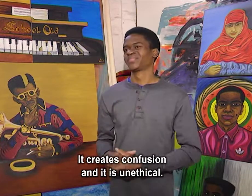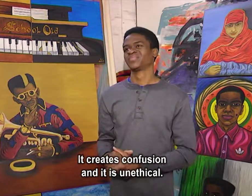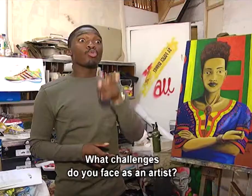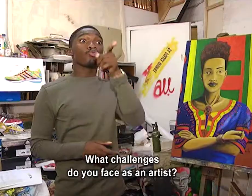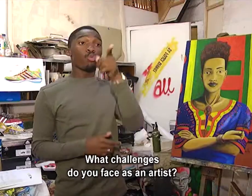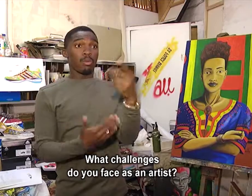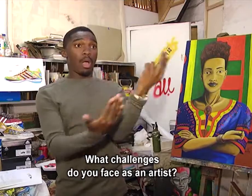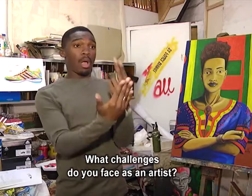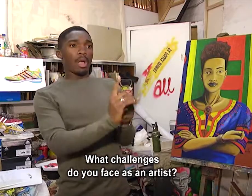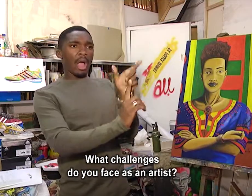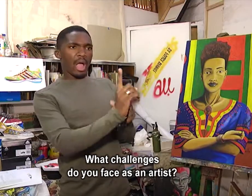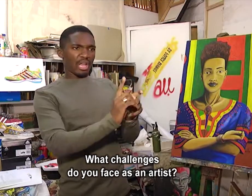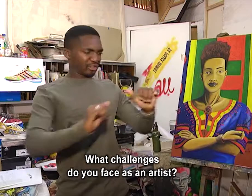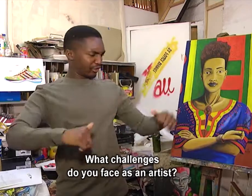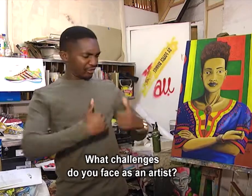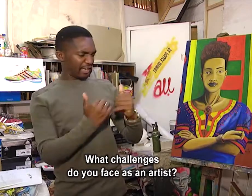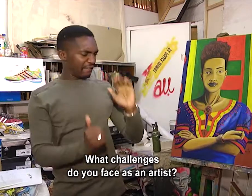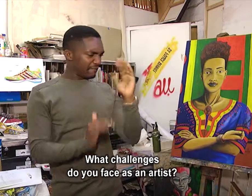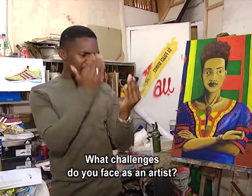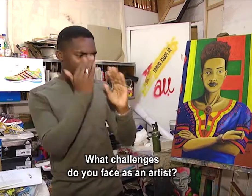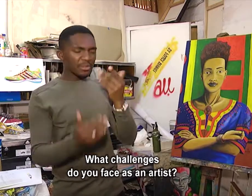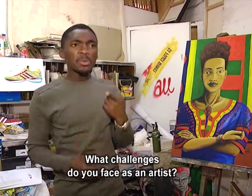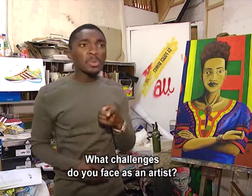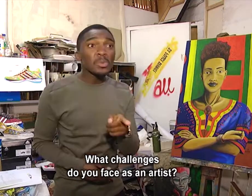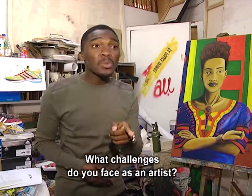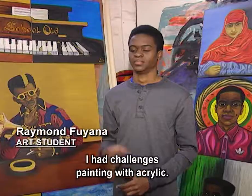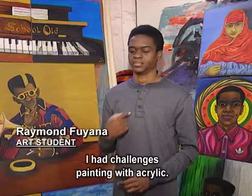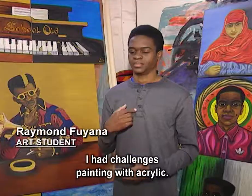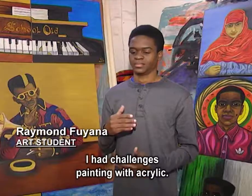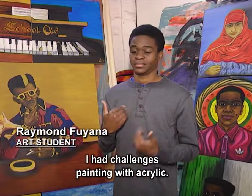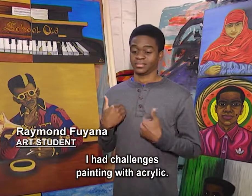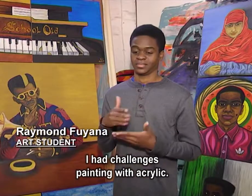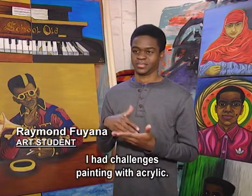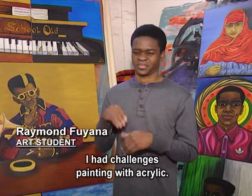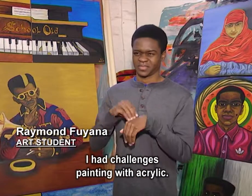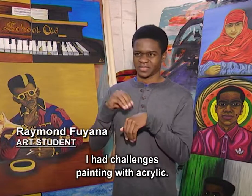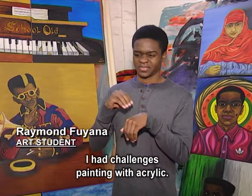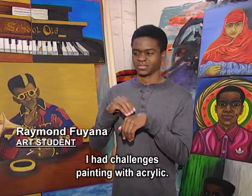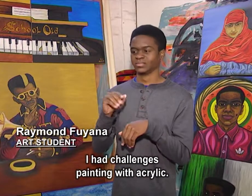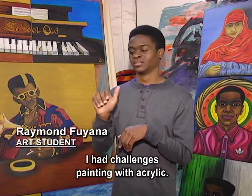What challenges do you face as an artist? I had challenges painting with acrylic.